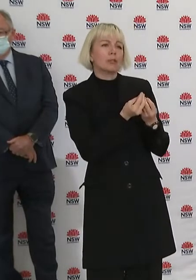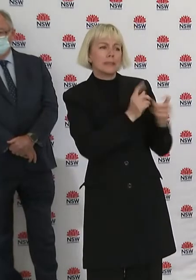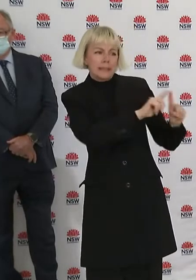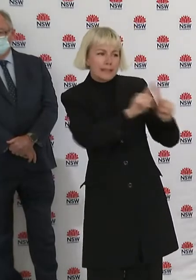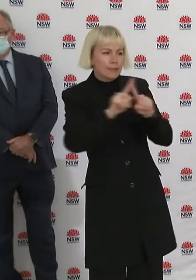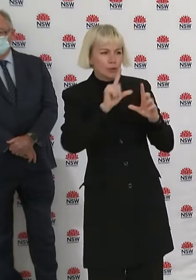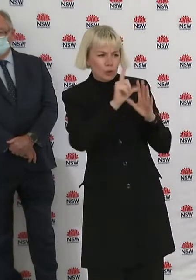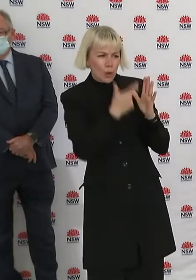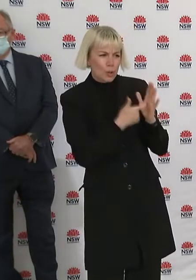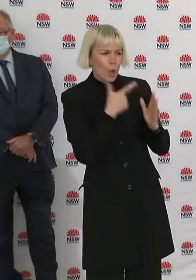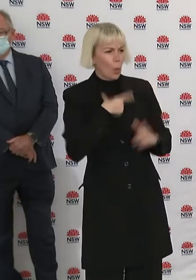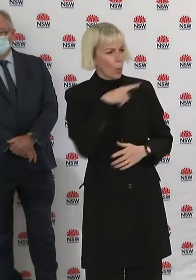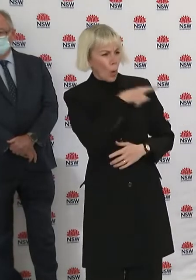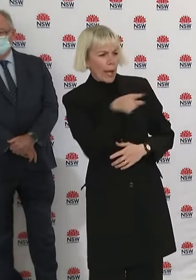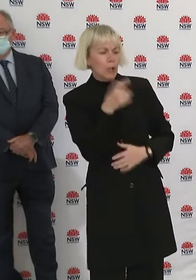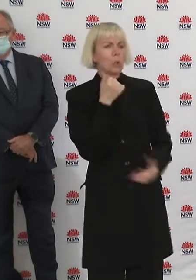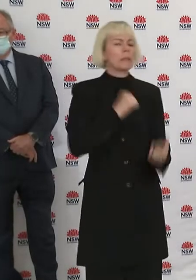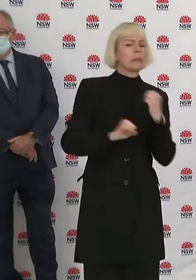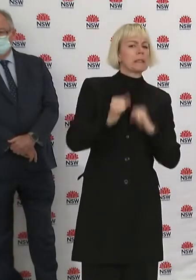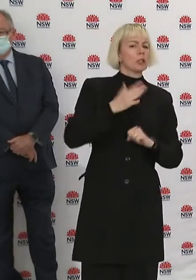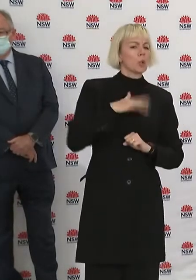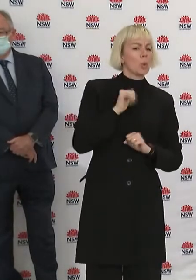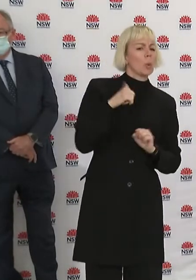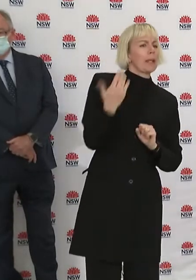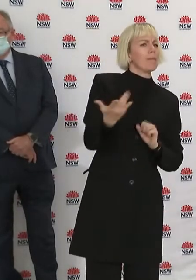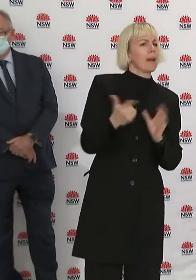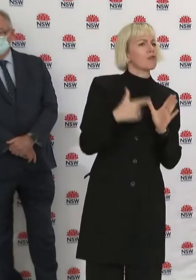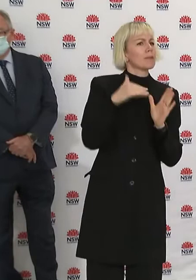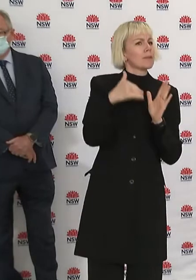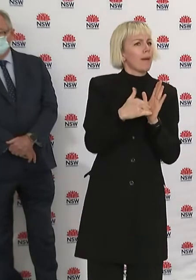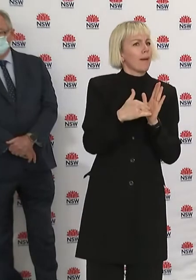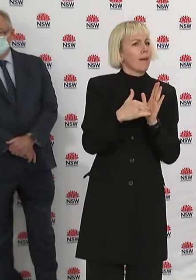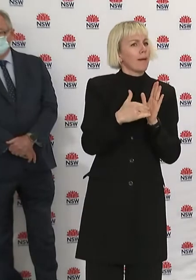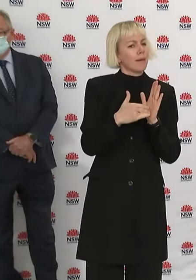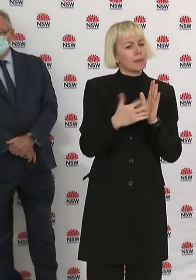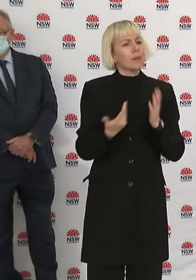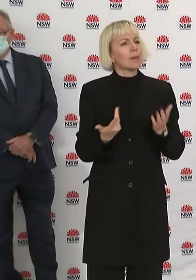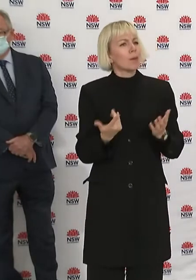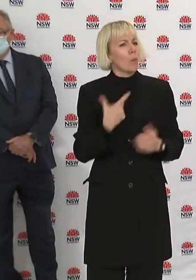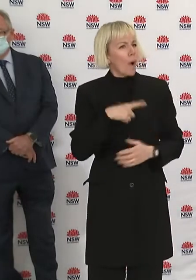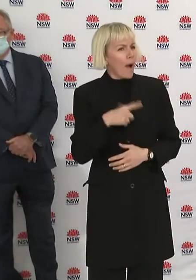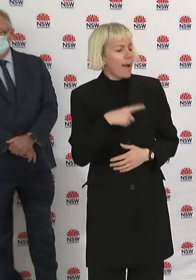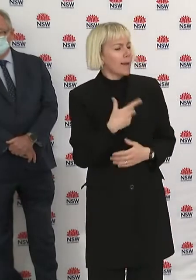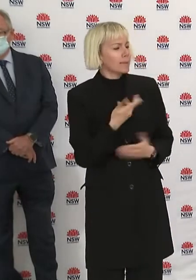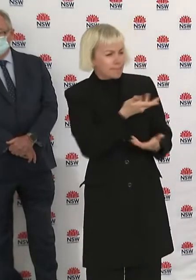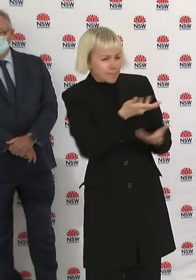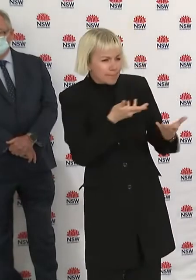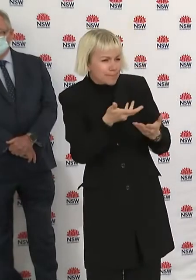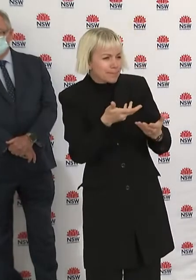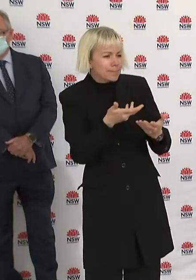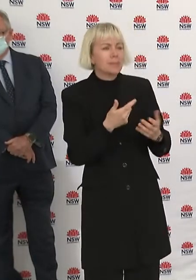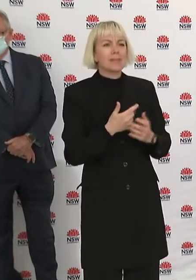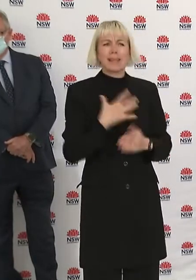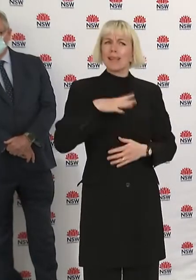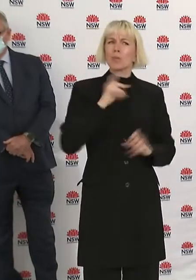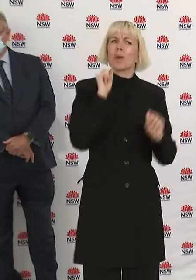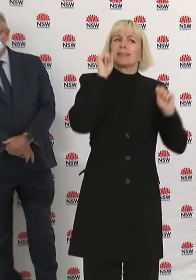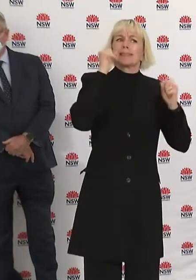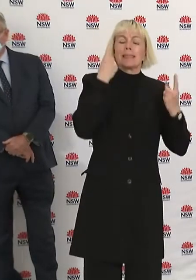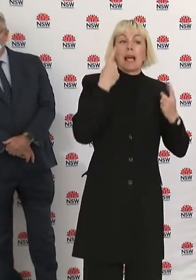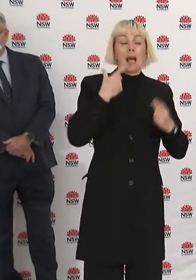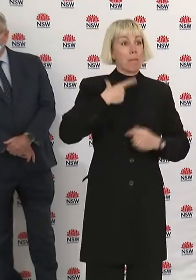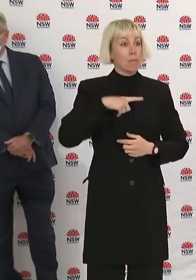and the particular circumstances, why they're concerned about giving AstraZeneca, noting that this is really about a